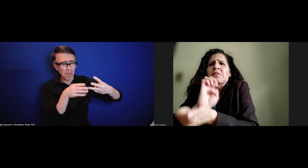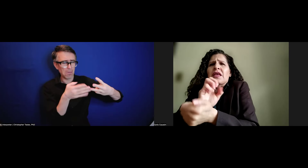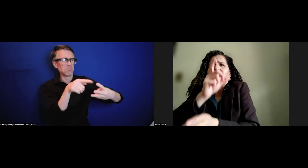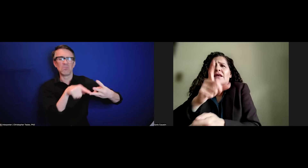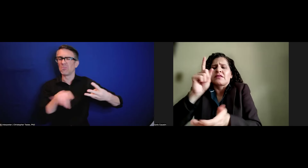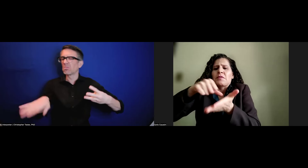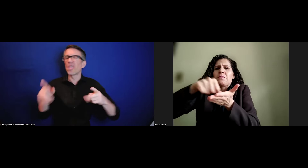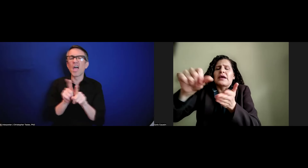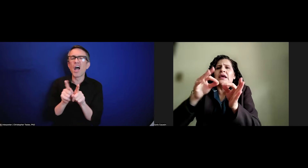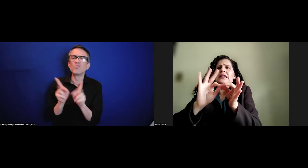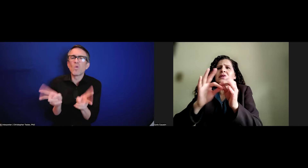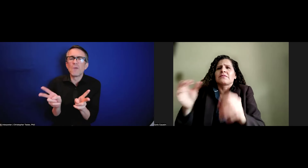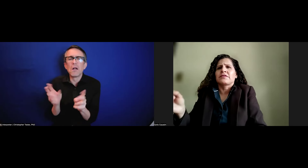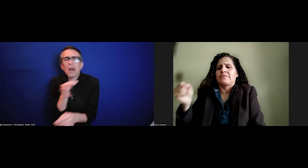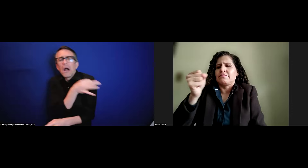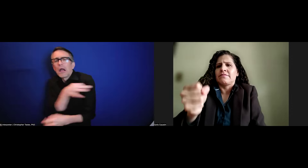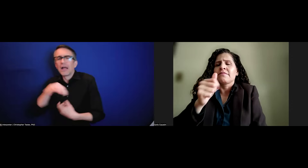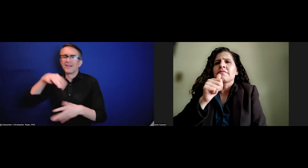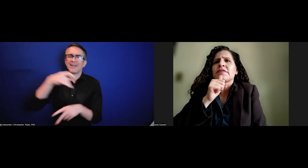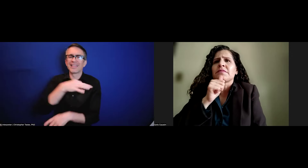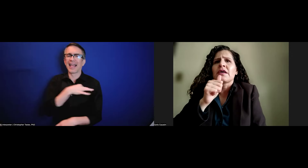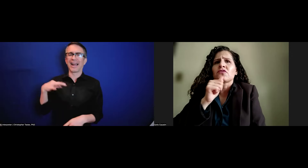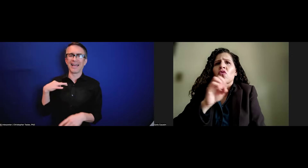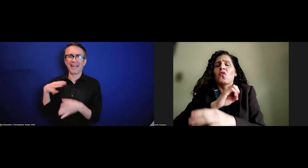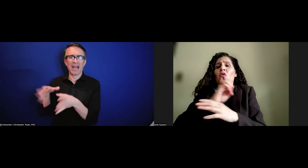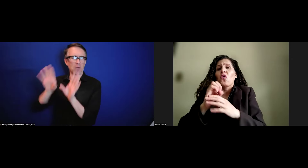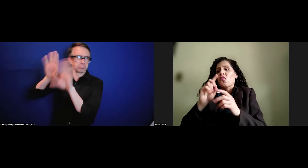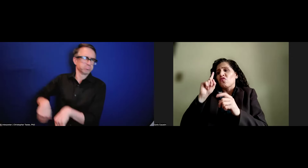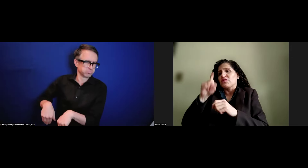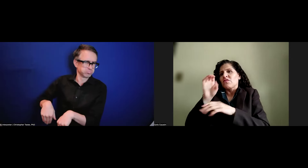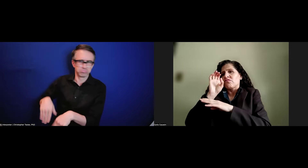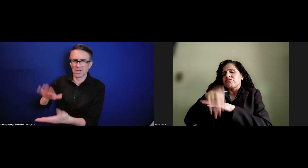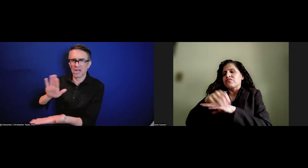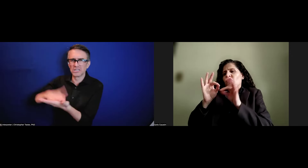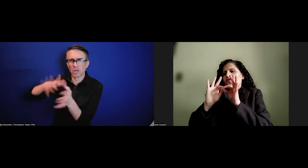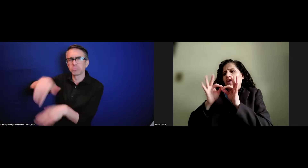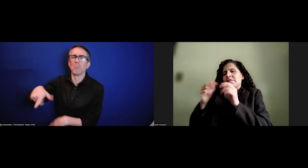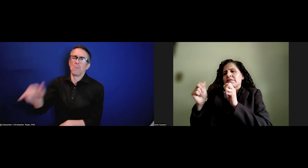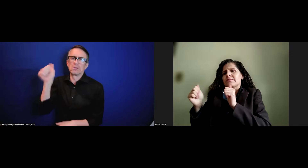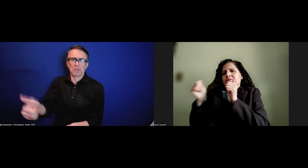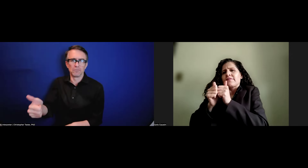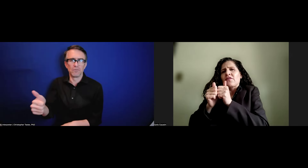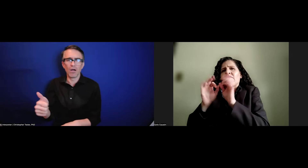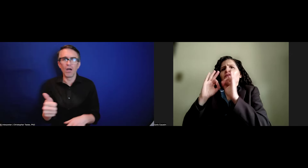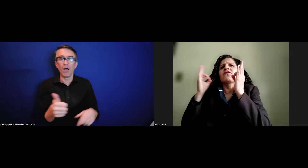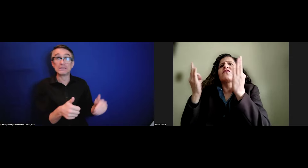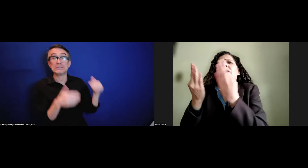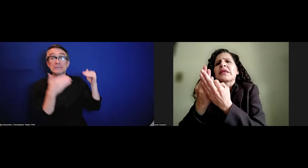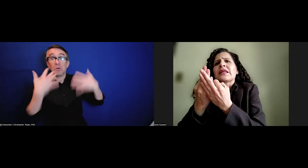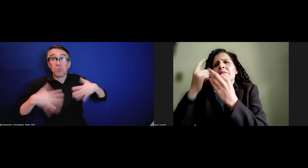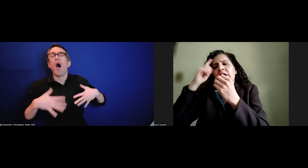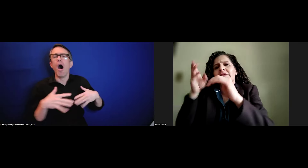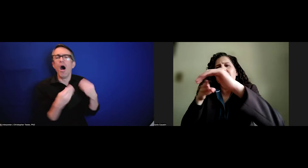do not have familiares interpreters. o ya sea That guarantees us intérpretes que access tienen to que health. pagar para poder acceder a la